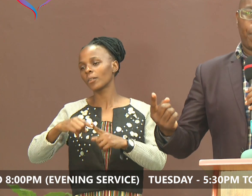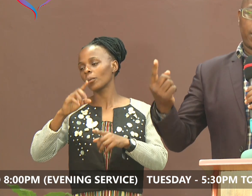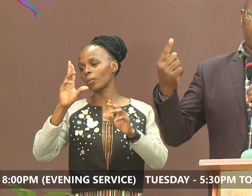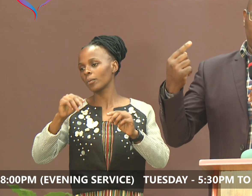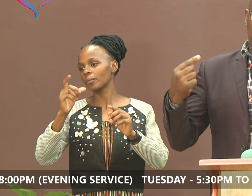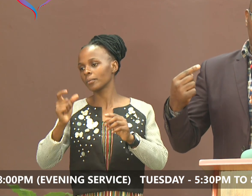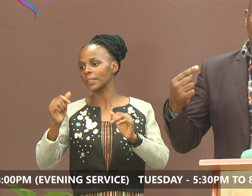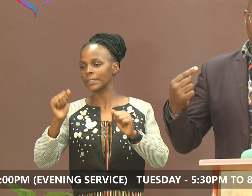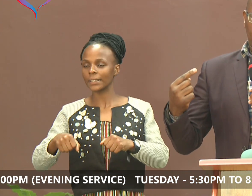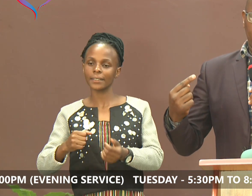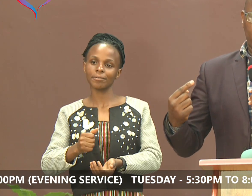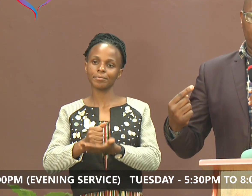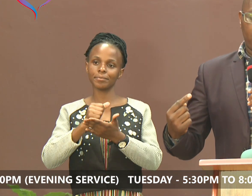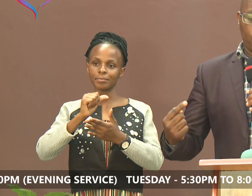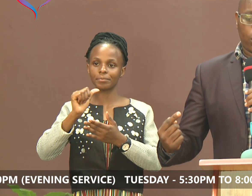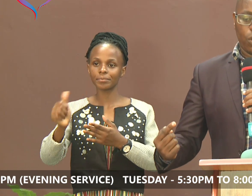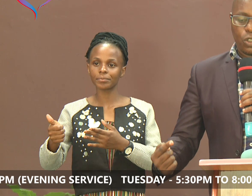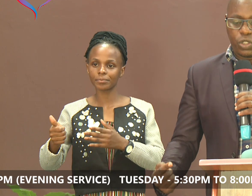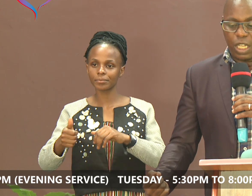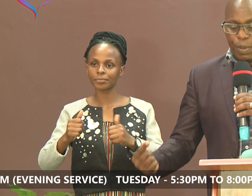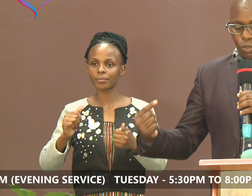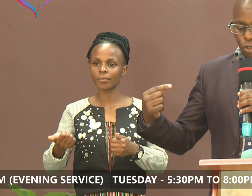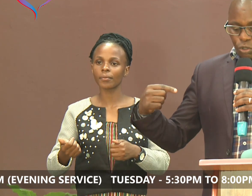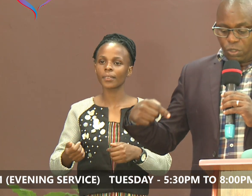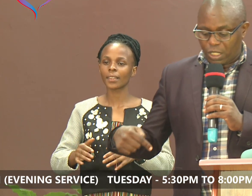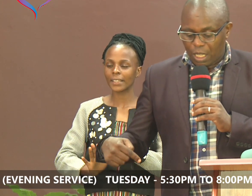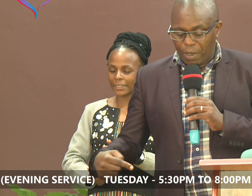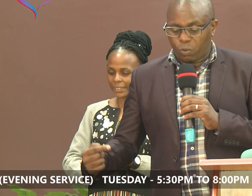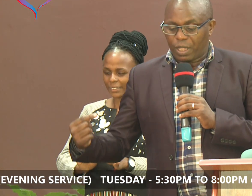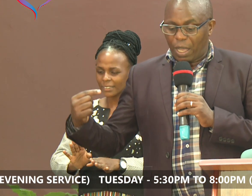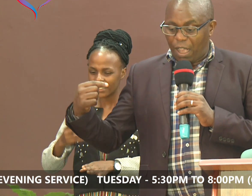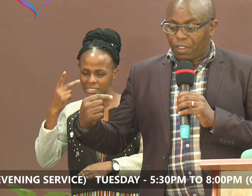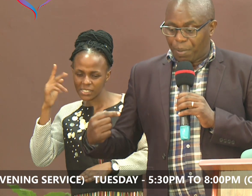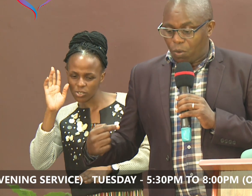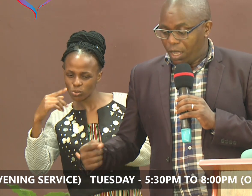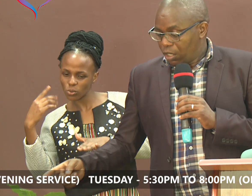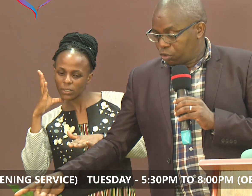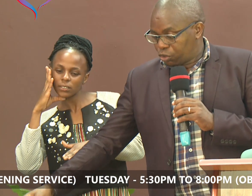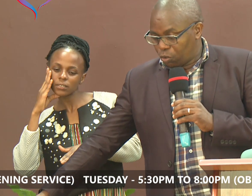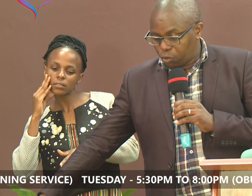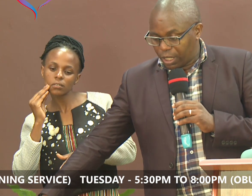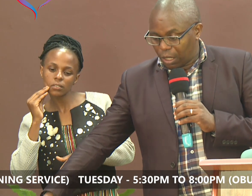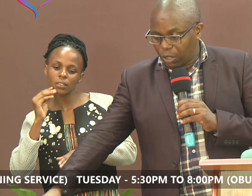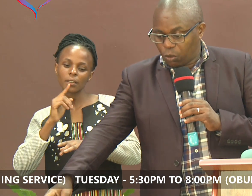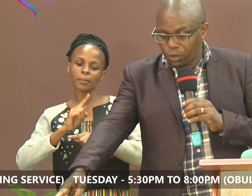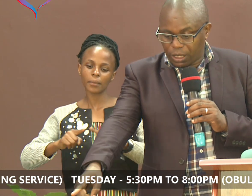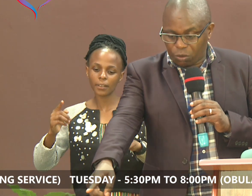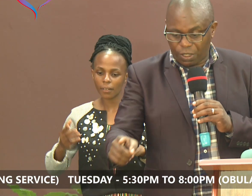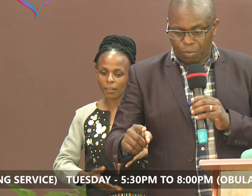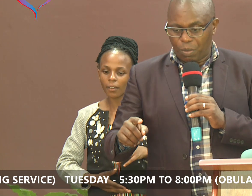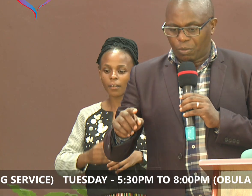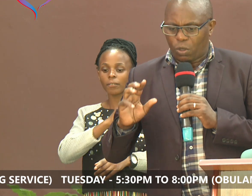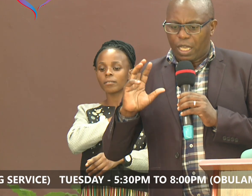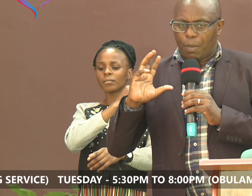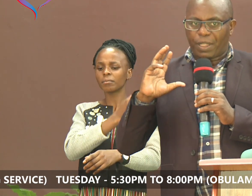But empathetic listening is to see what you to step into your shoes, but with I have the power to show you to get out how to get out of